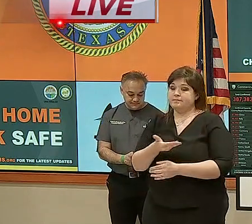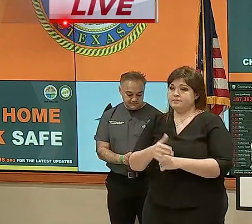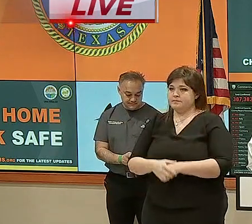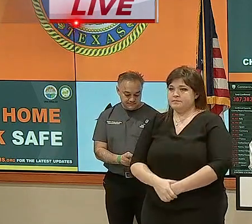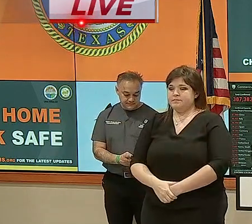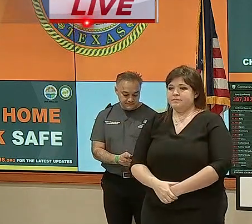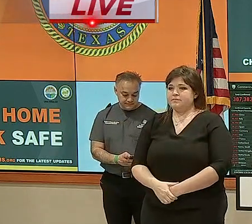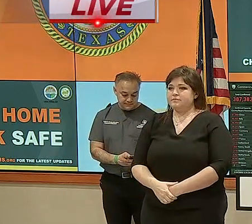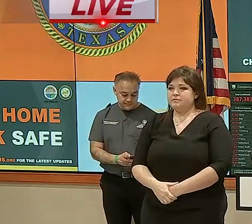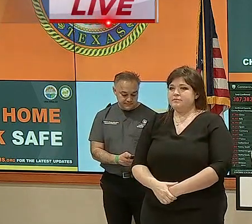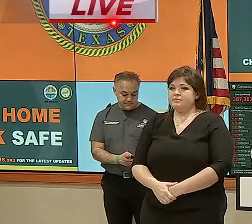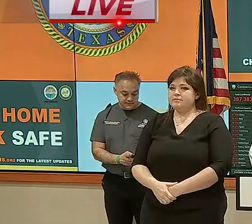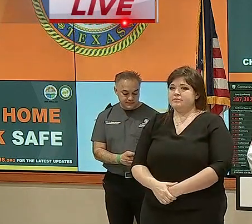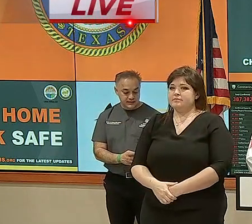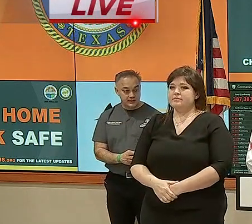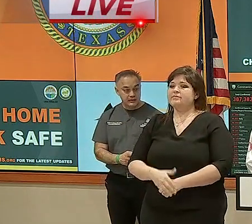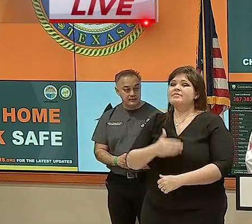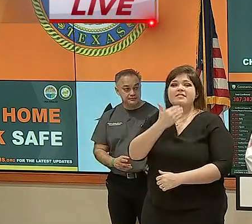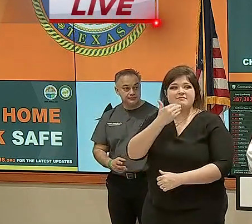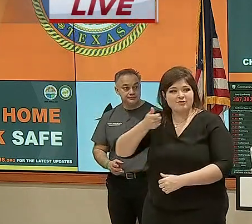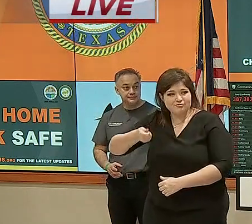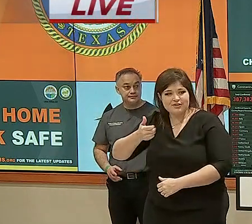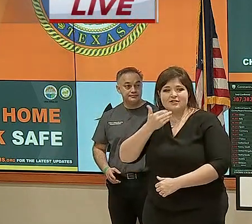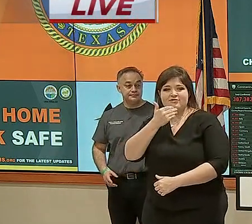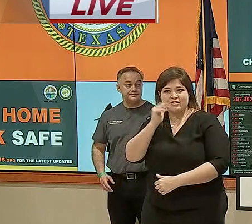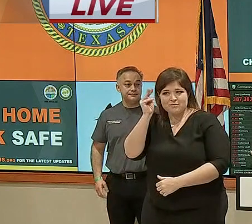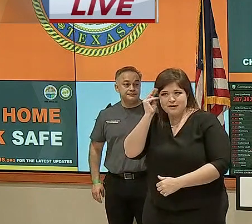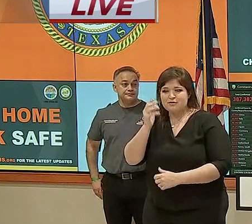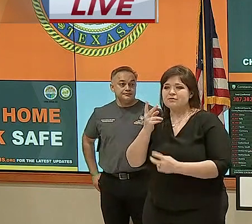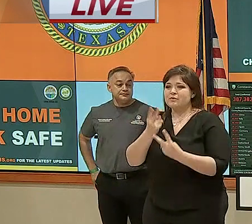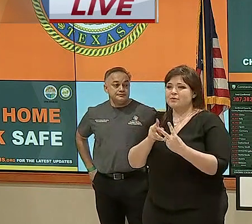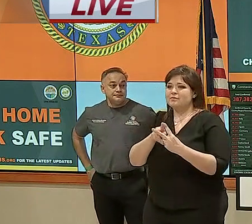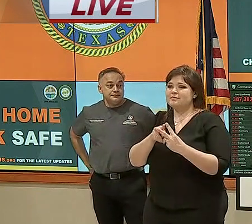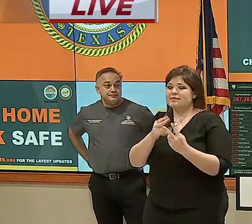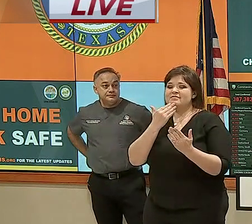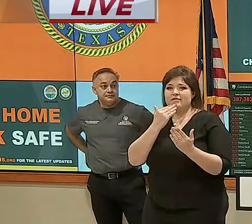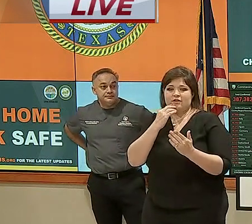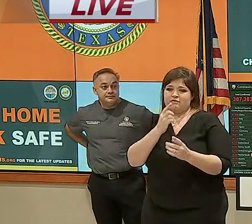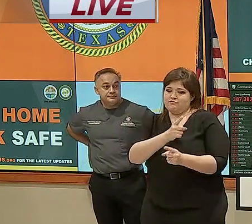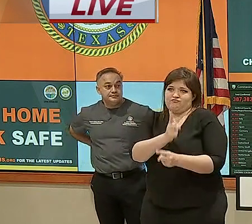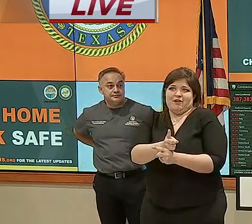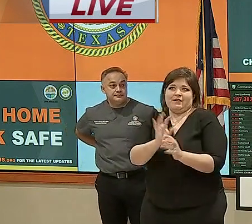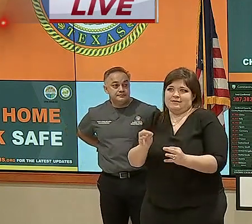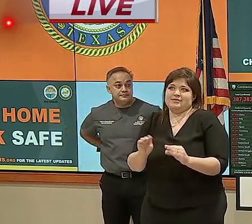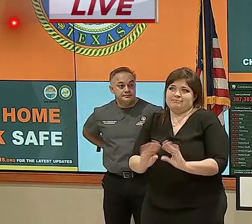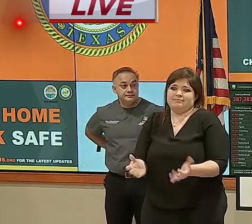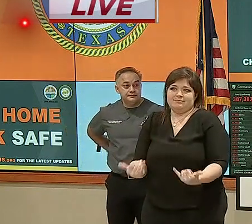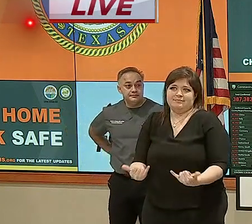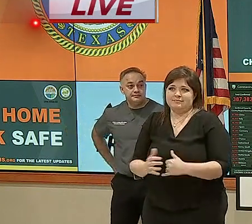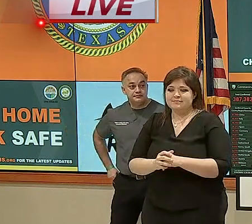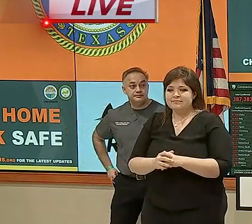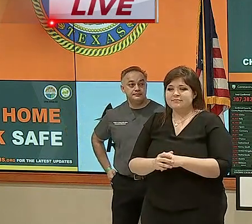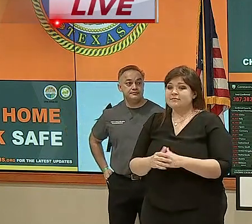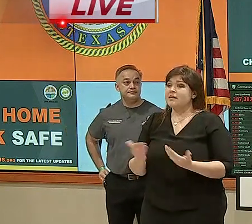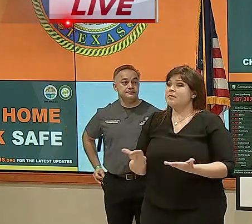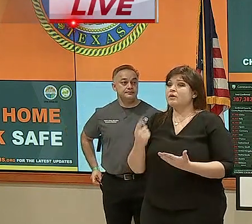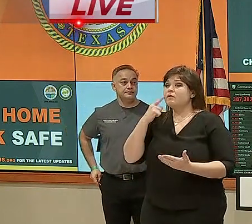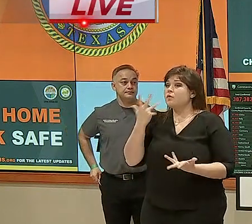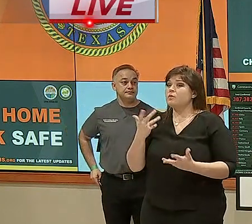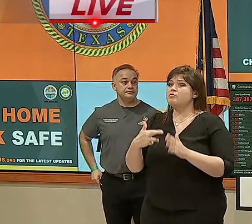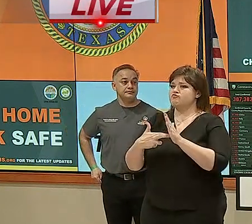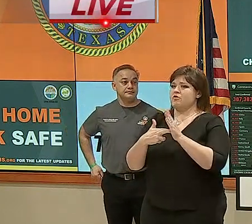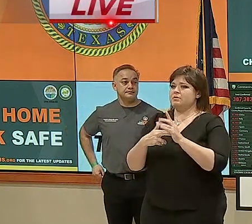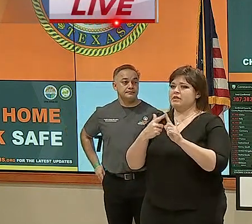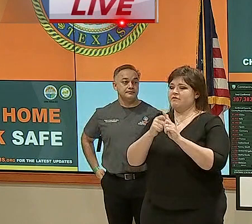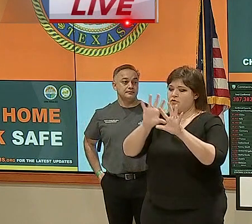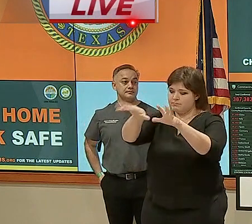Thank you, and I want to start by thanking Judge Hidalgo and Mayor Turner for making the right call. I'm here as a representative of the entire